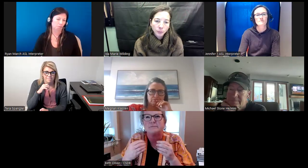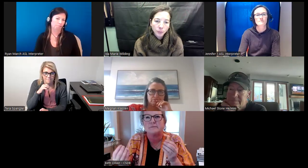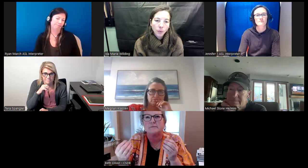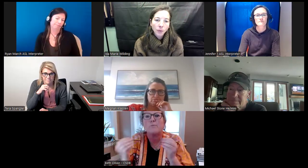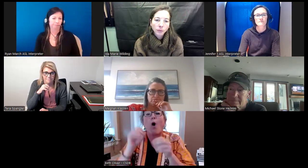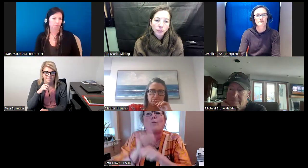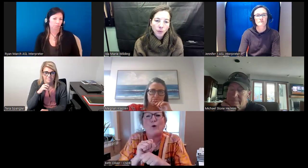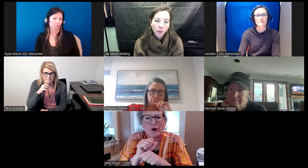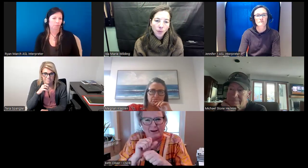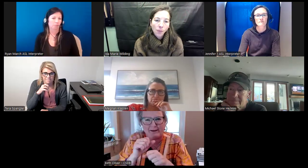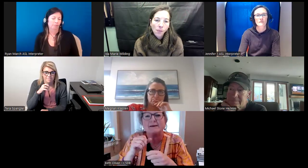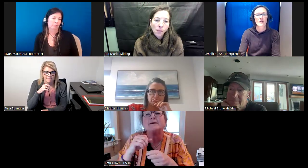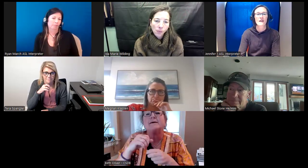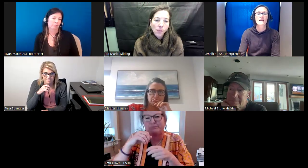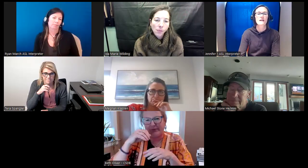well,